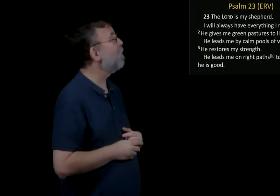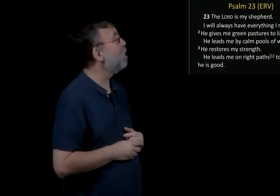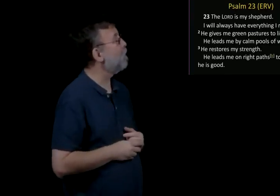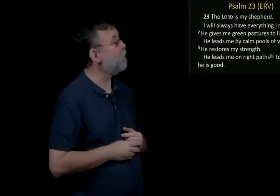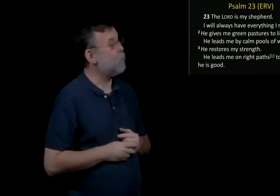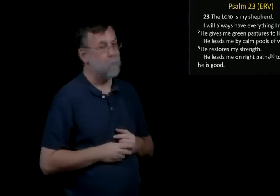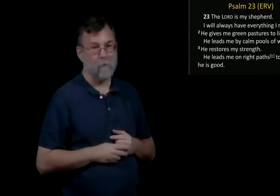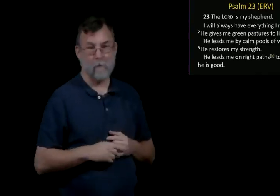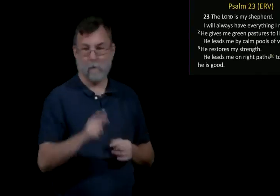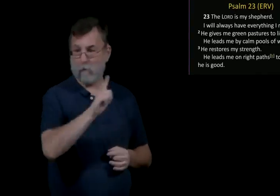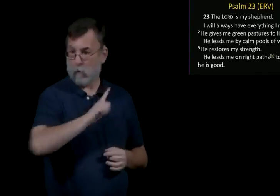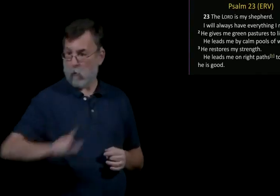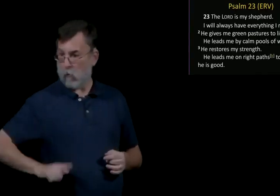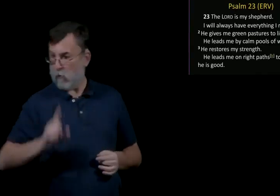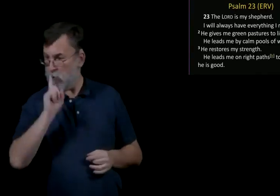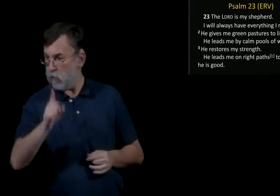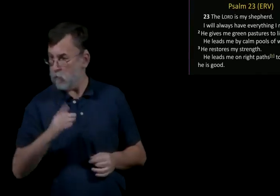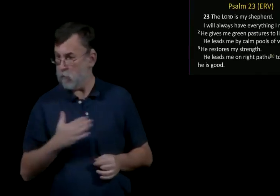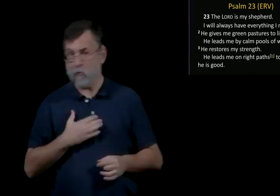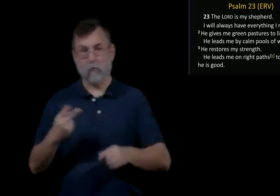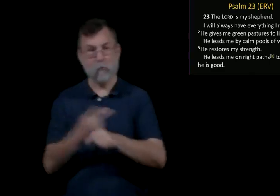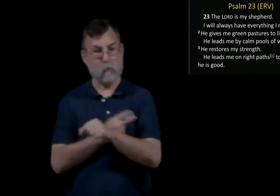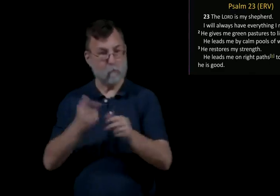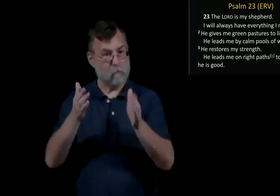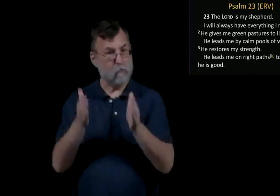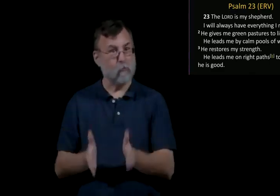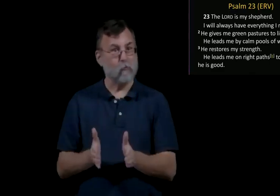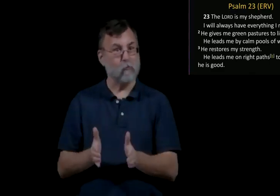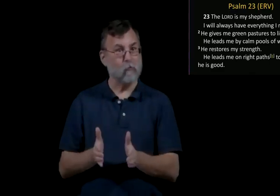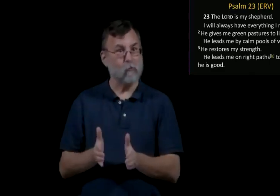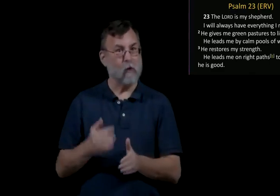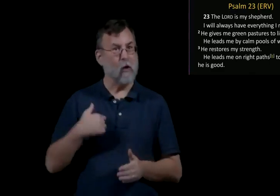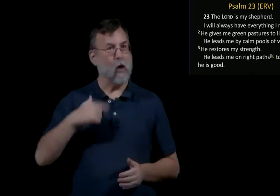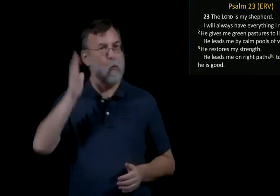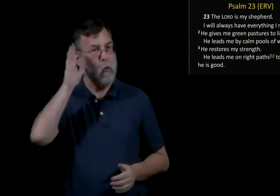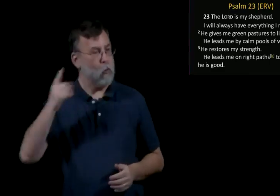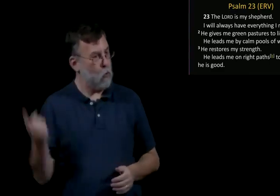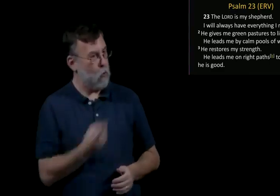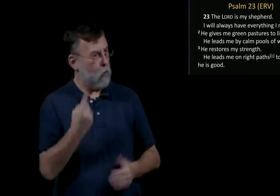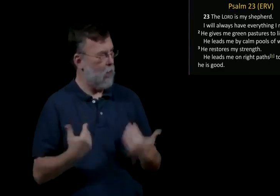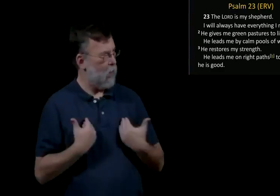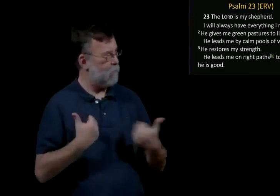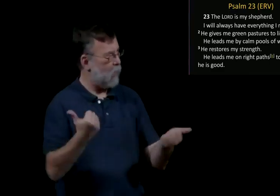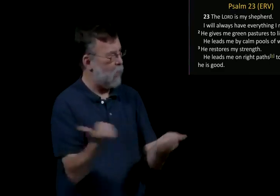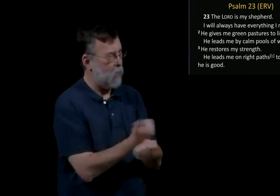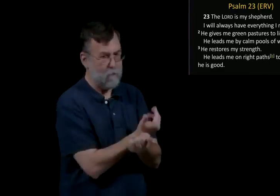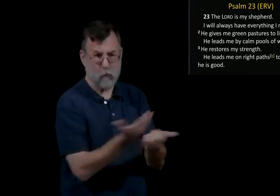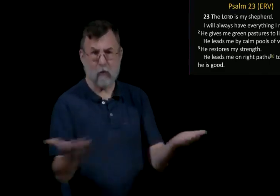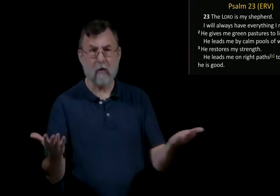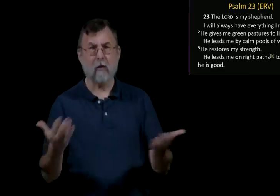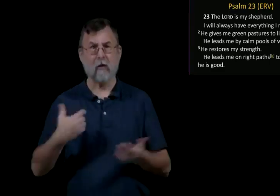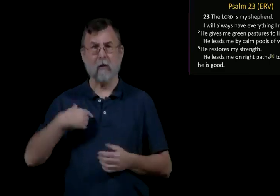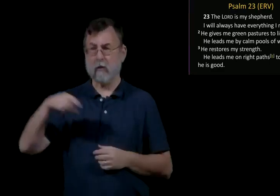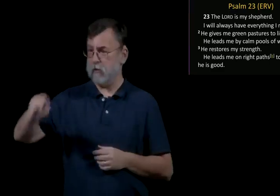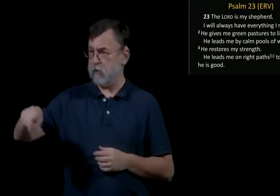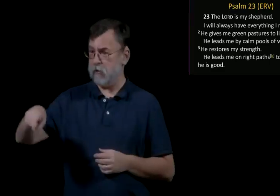Here we go. The Lord is my shepherd. I will always have everything I